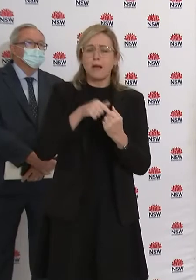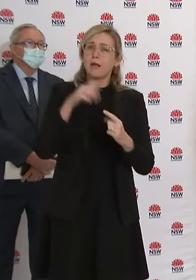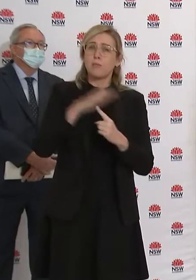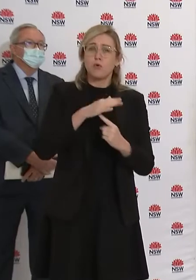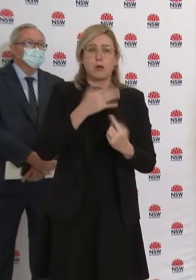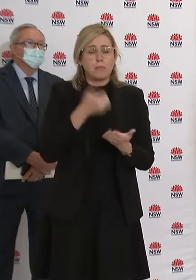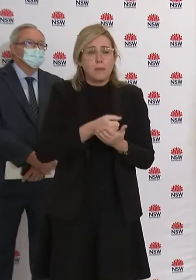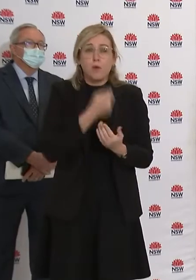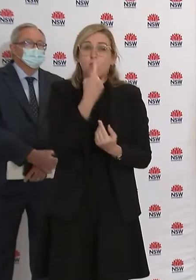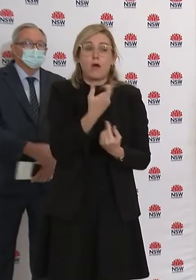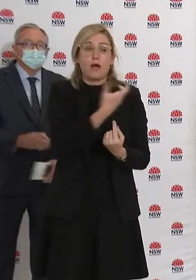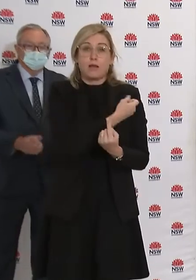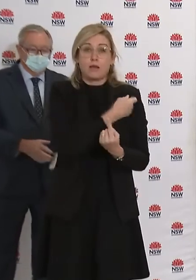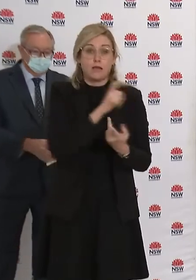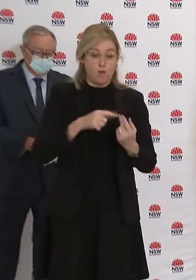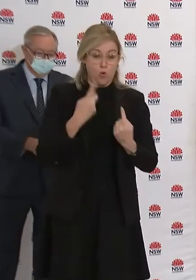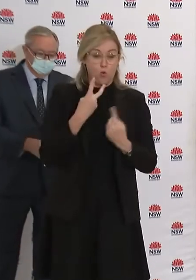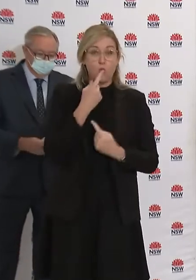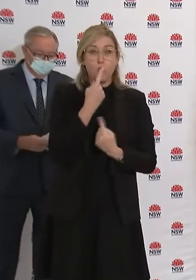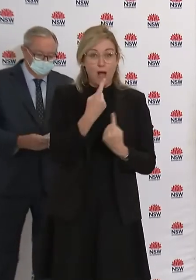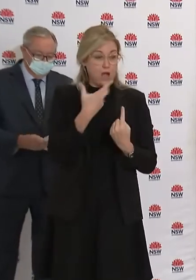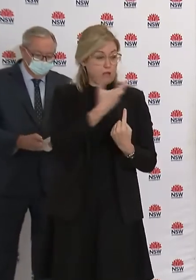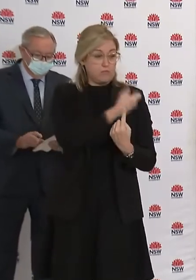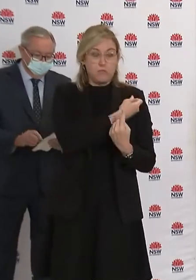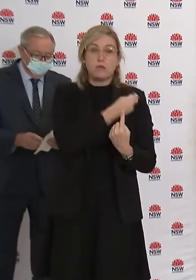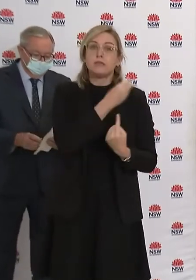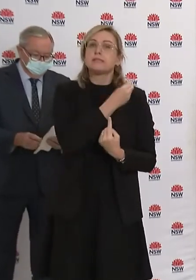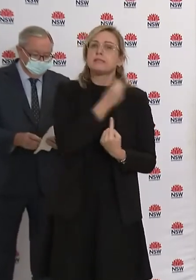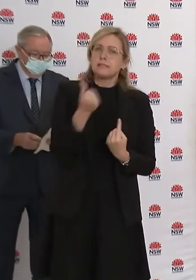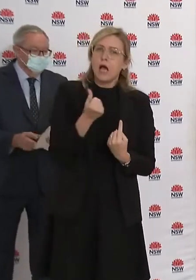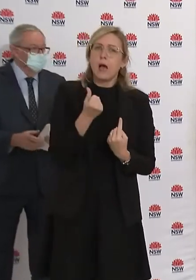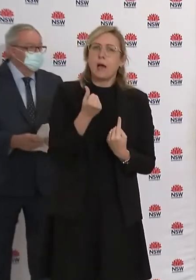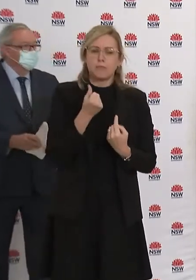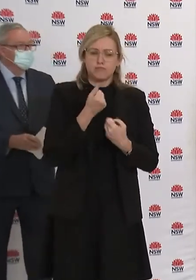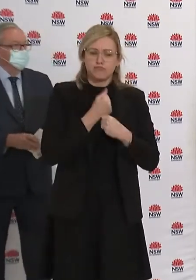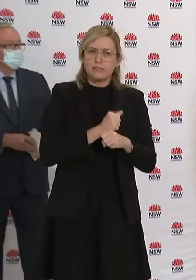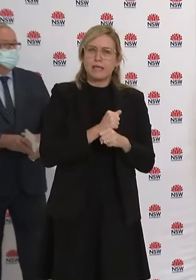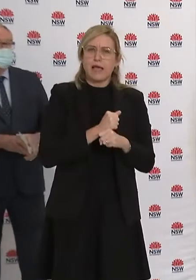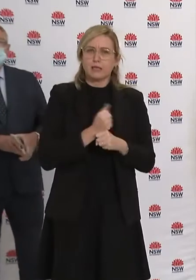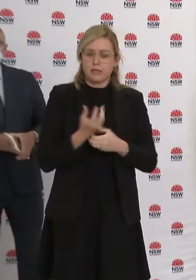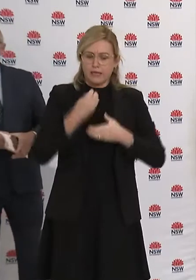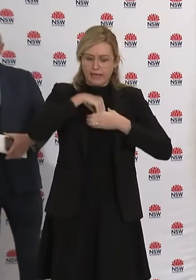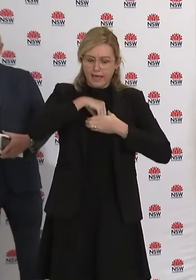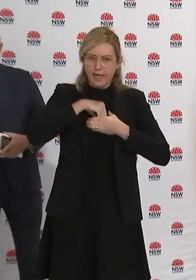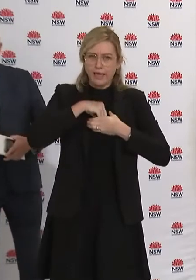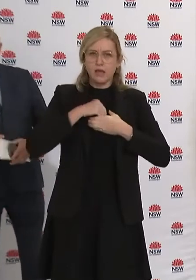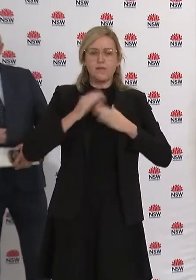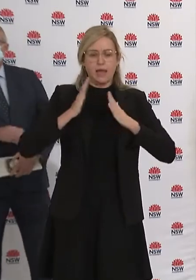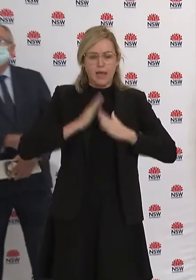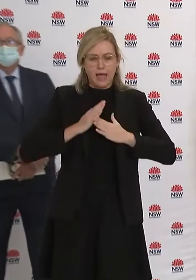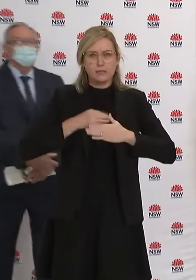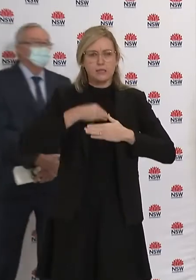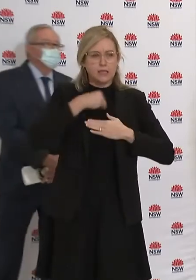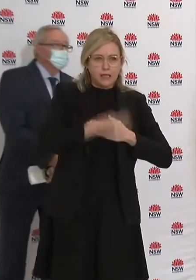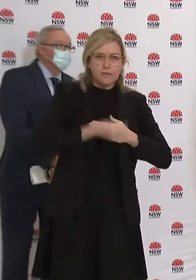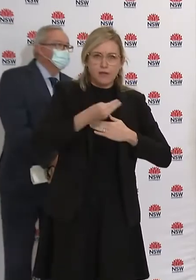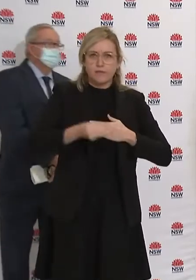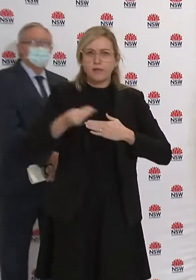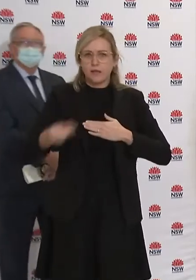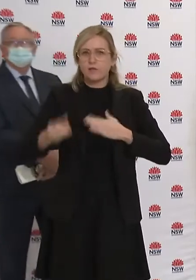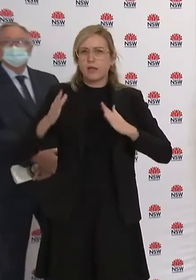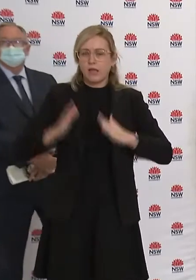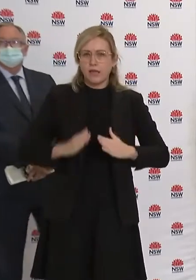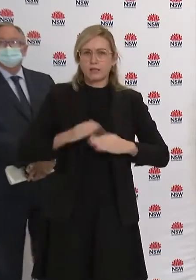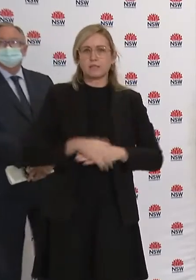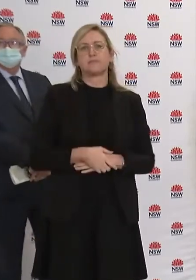chances of spreading it to as many people as we're seeing occur now. We need to. When you say national emergency, though, like that